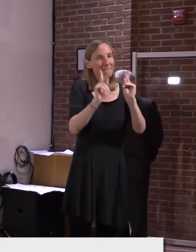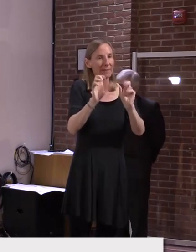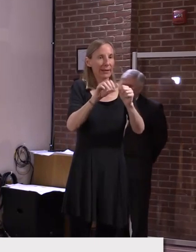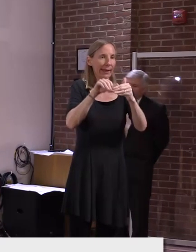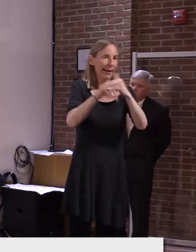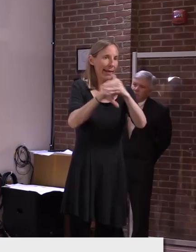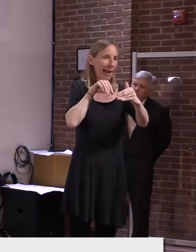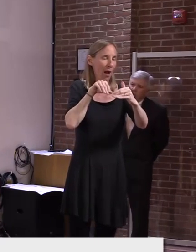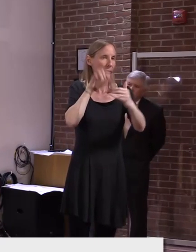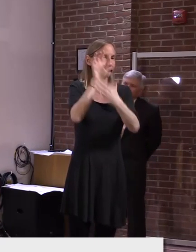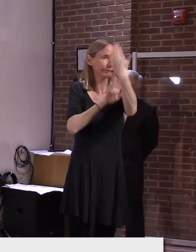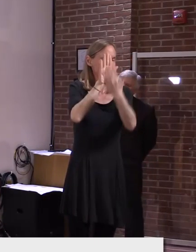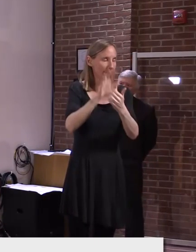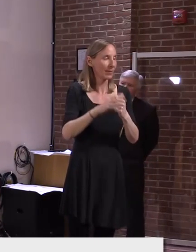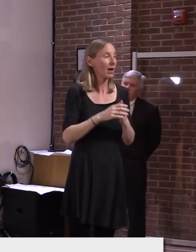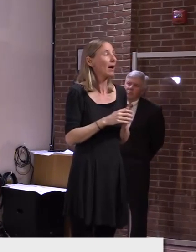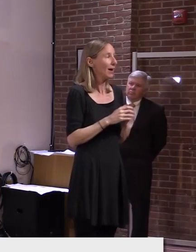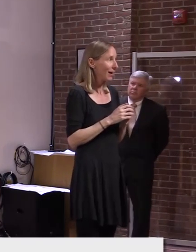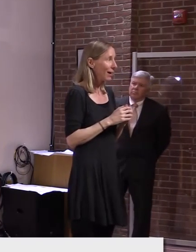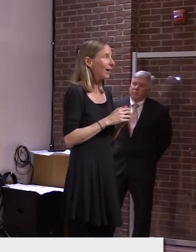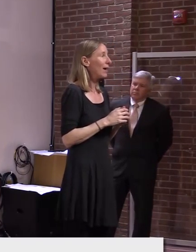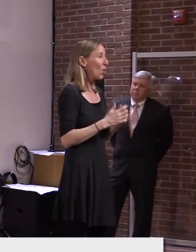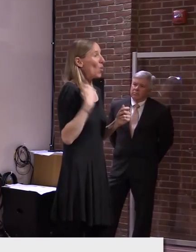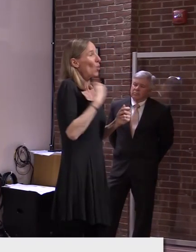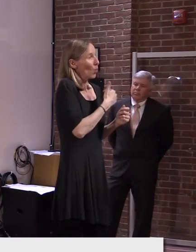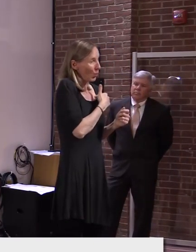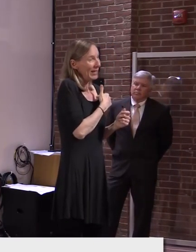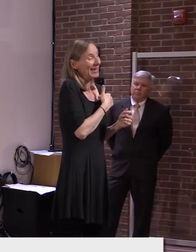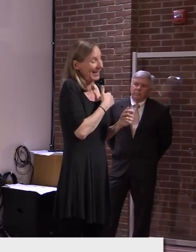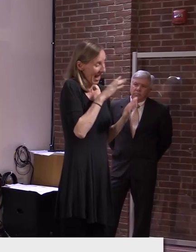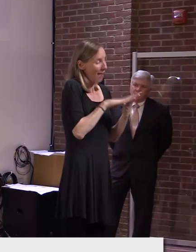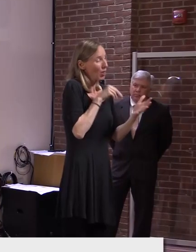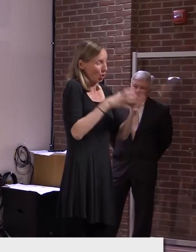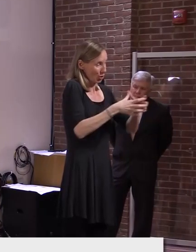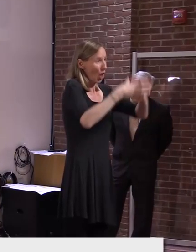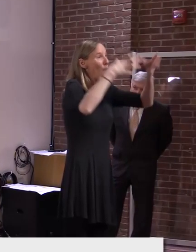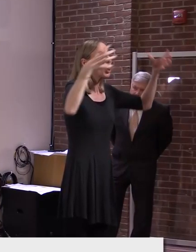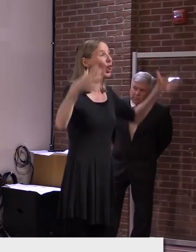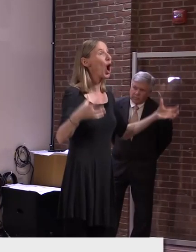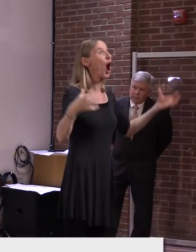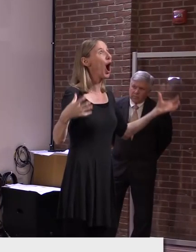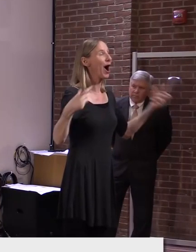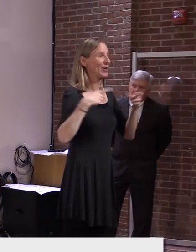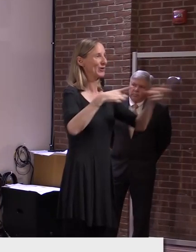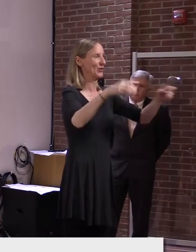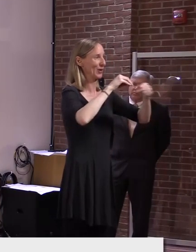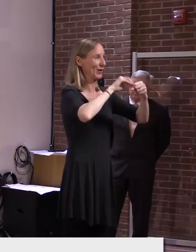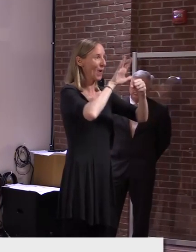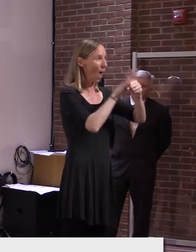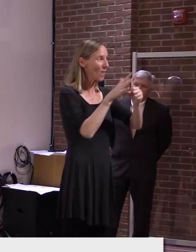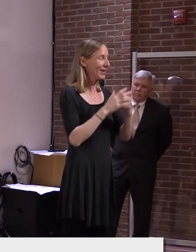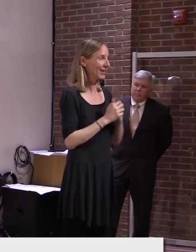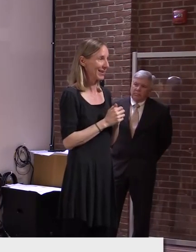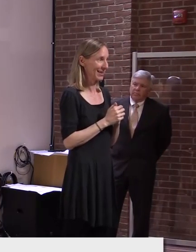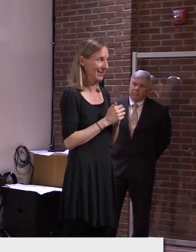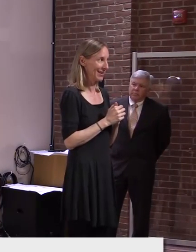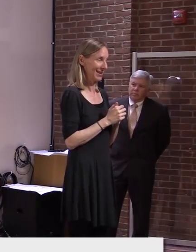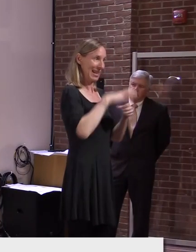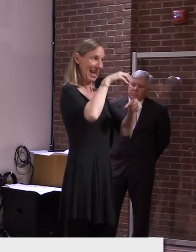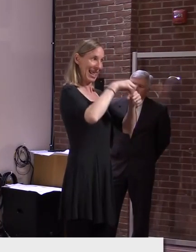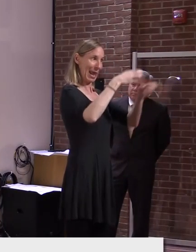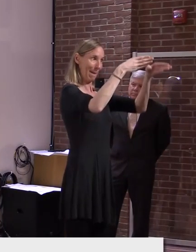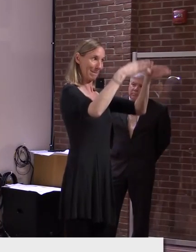in. Yeah, we may not ever, you know, we've learned a lot during this pandemic, and we may not be back to